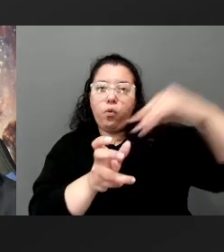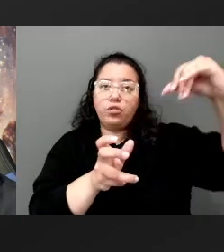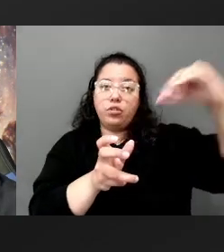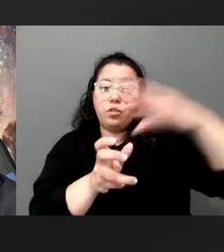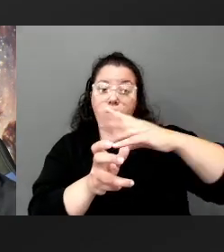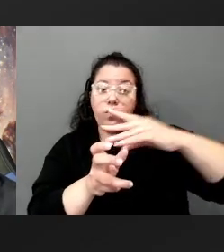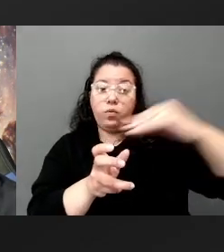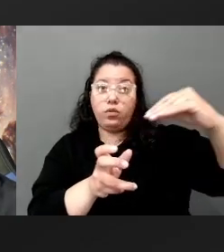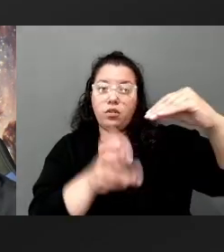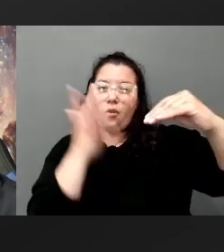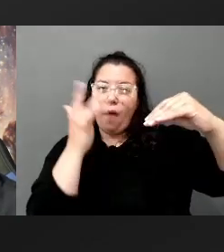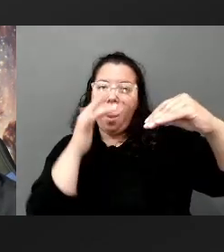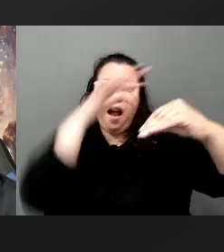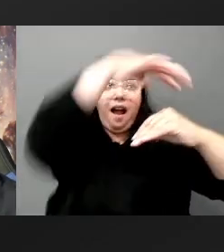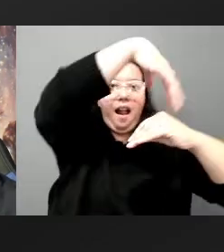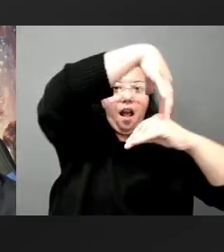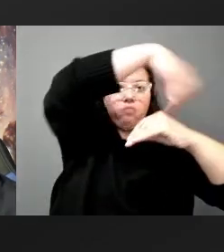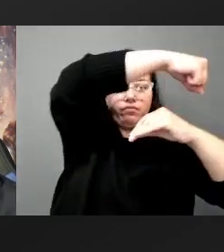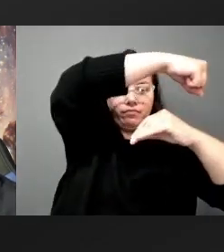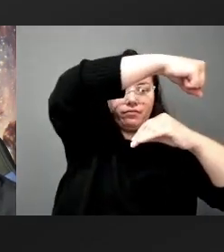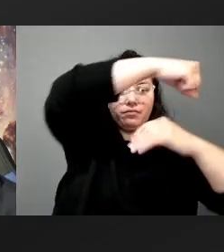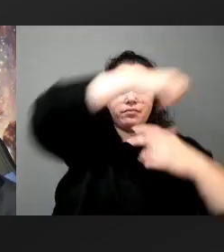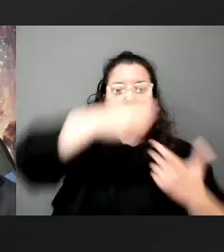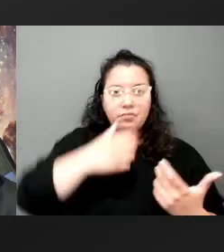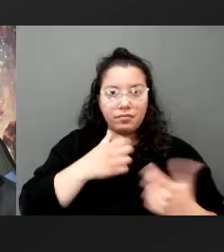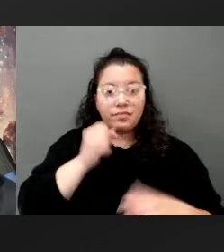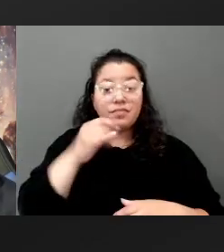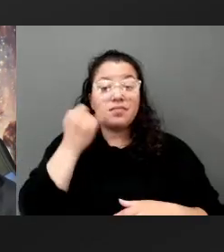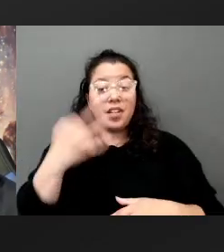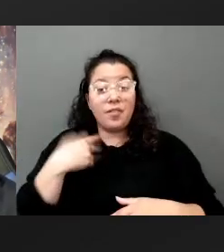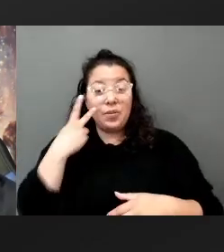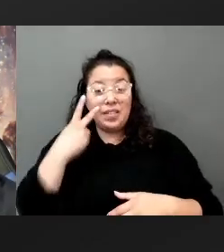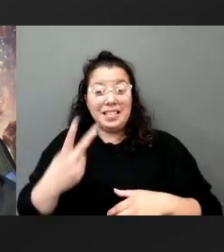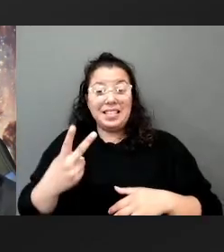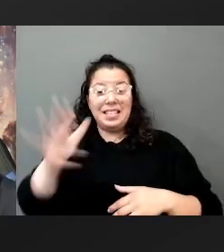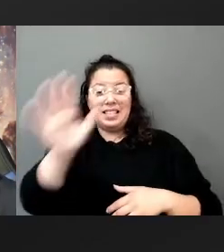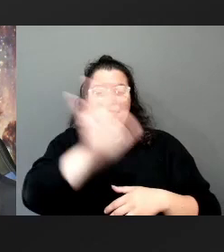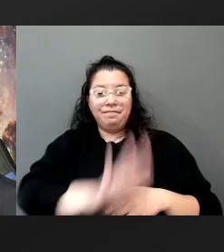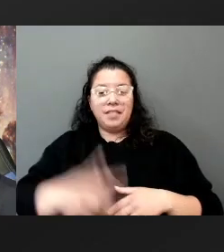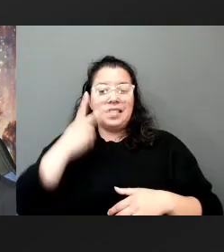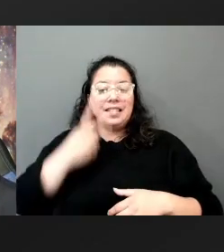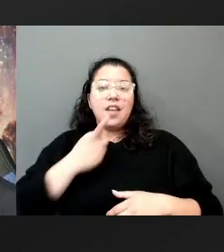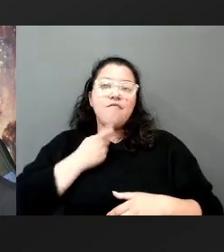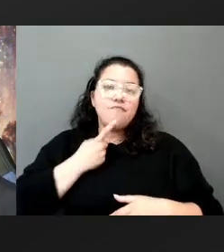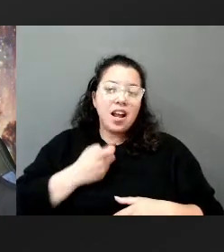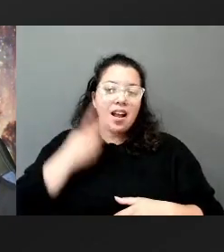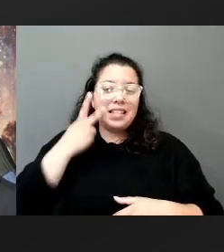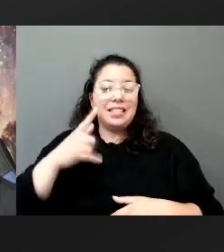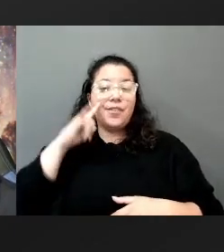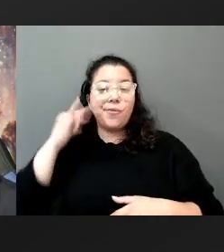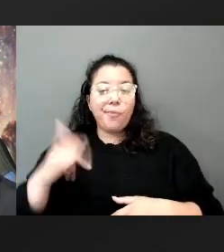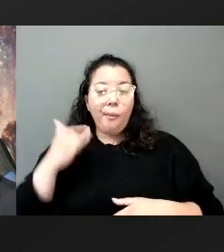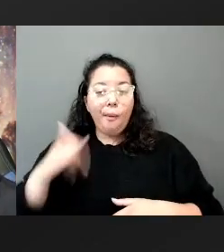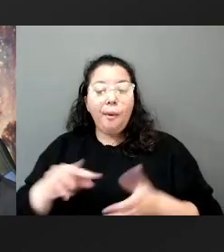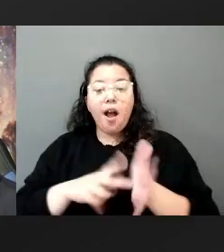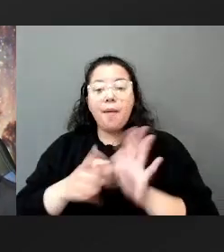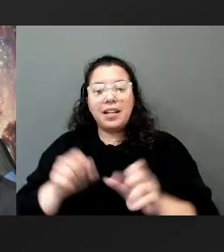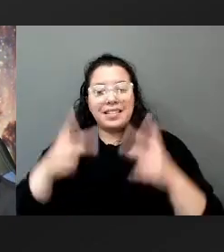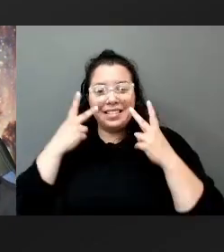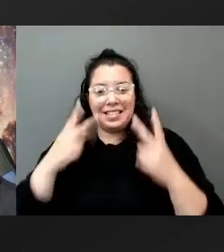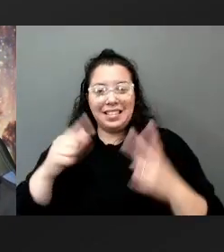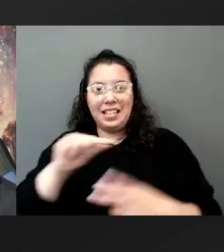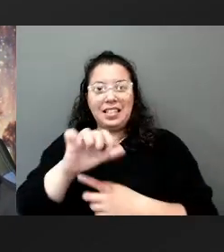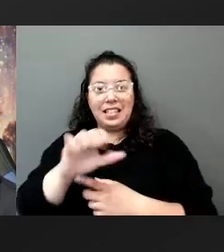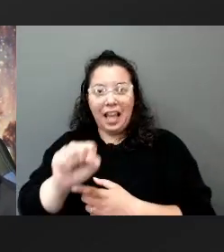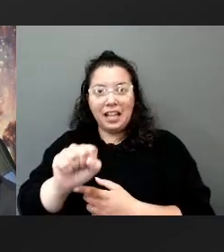Webb brings to bear on this is if you look at all of the red and gold areas of this image, that's showing you where the gas is. We're seeing that with the